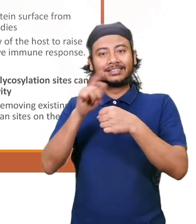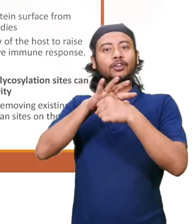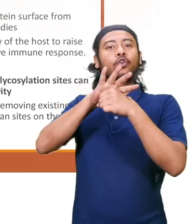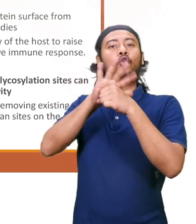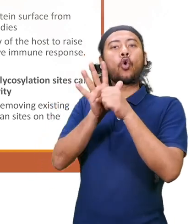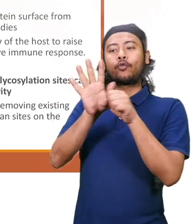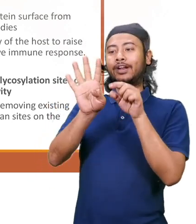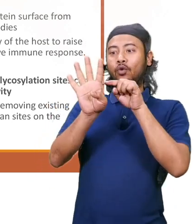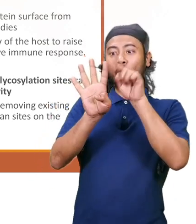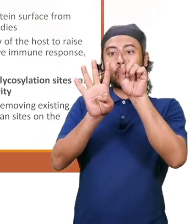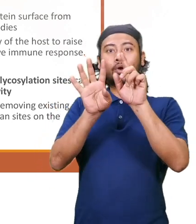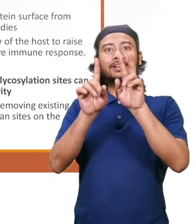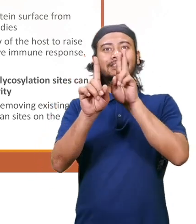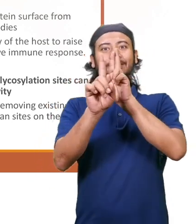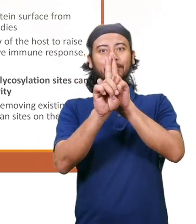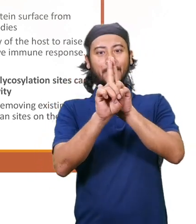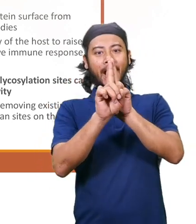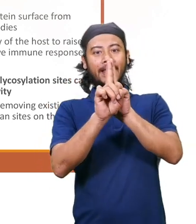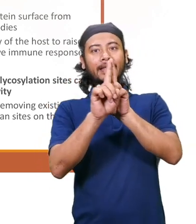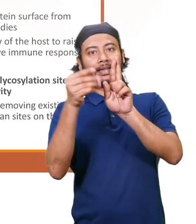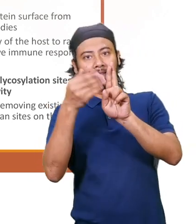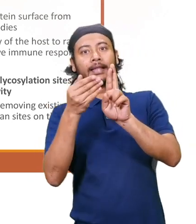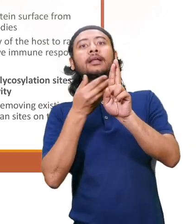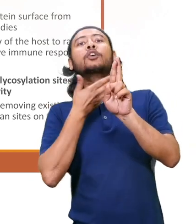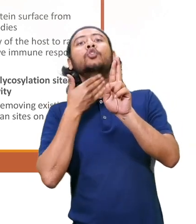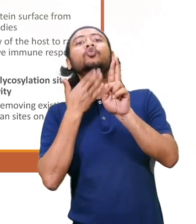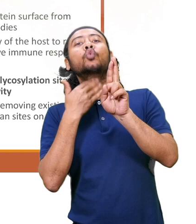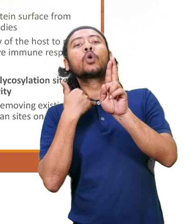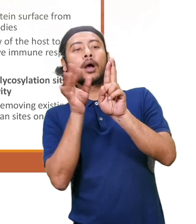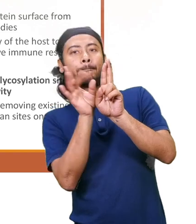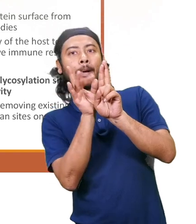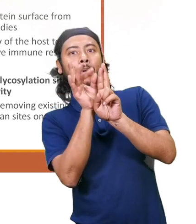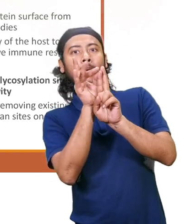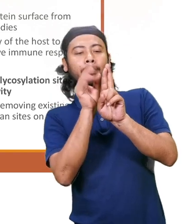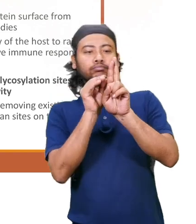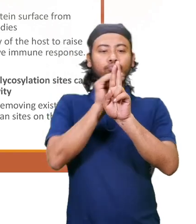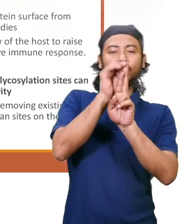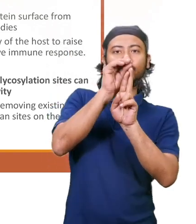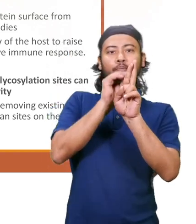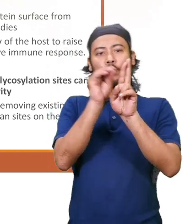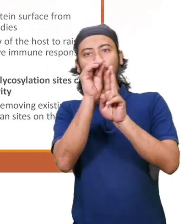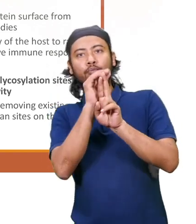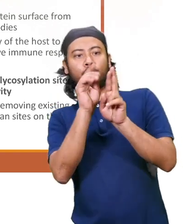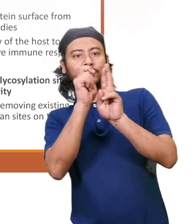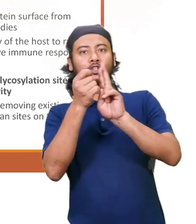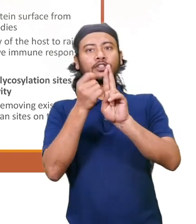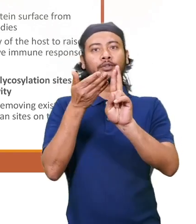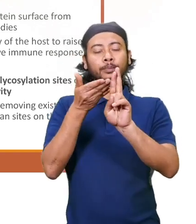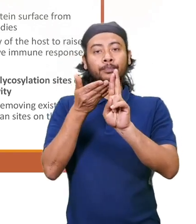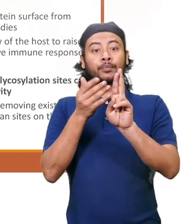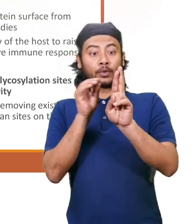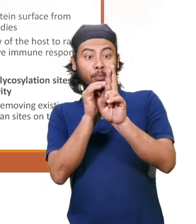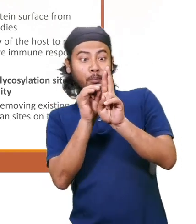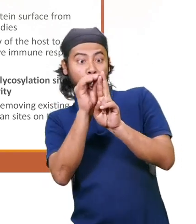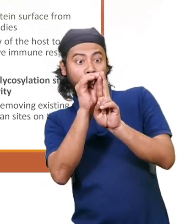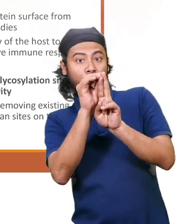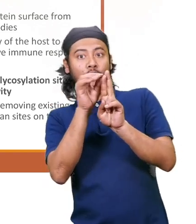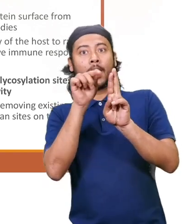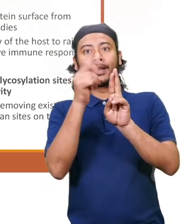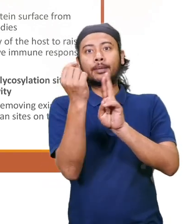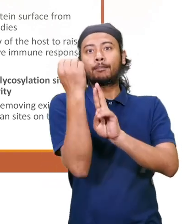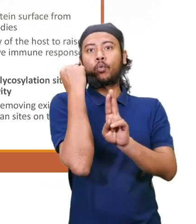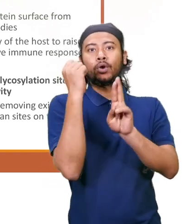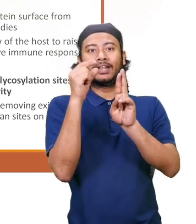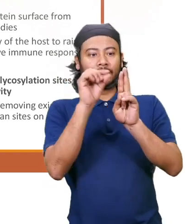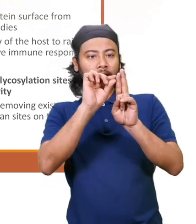of SARS-CoV-2 had differences in their spike protein because of mutations. So